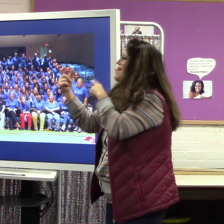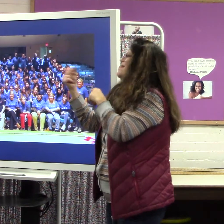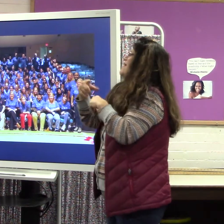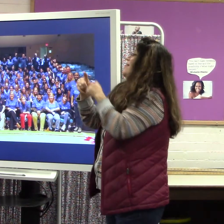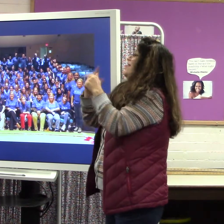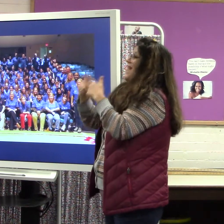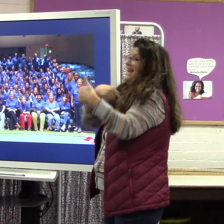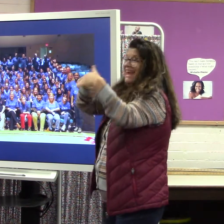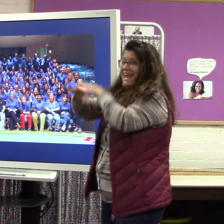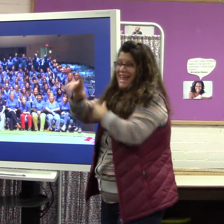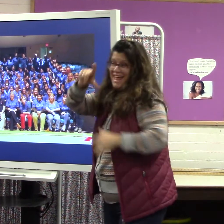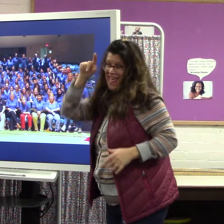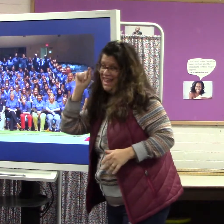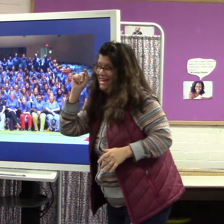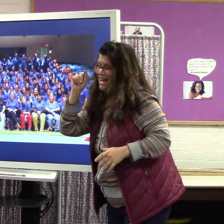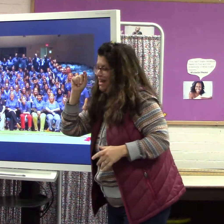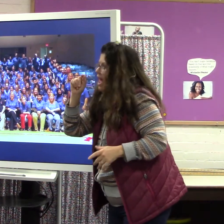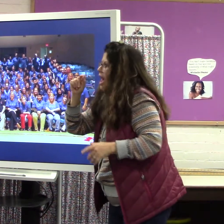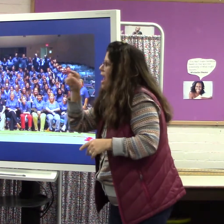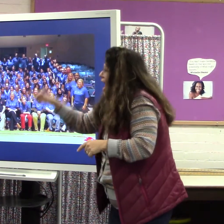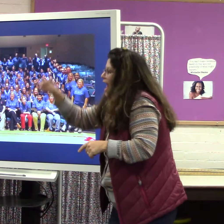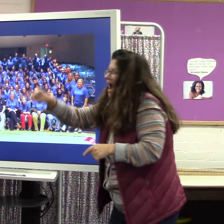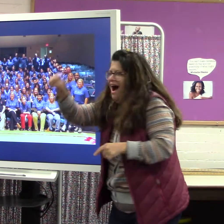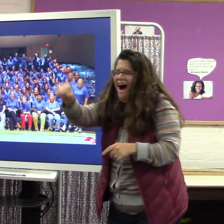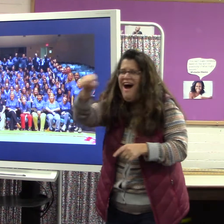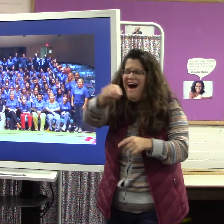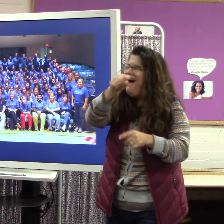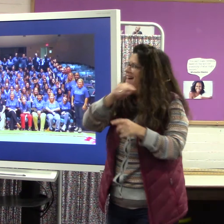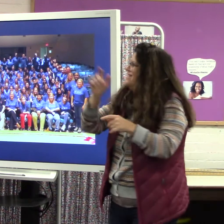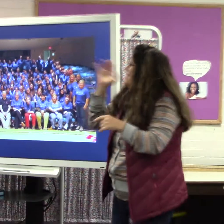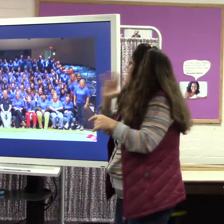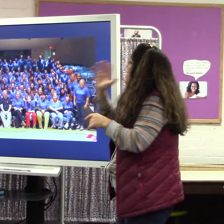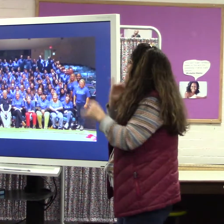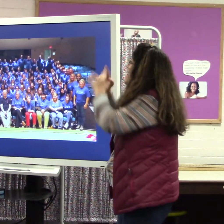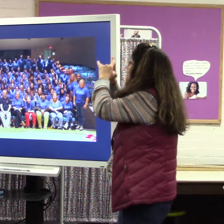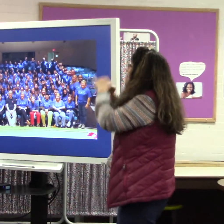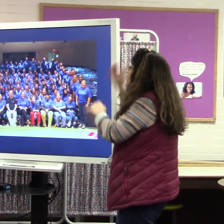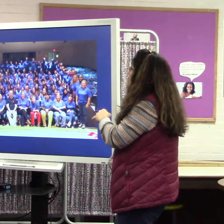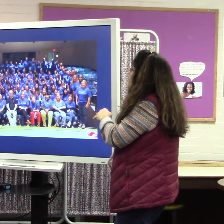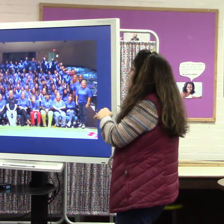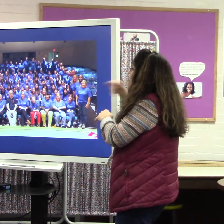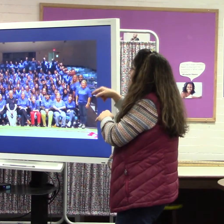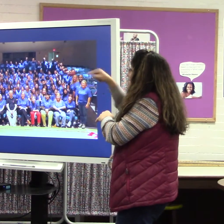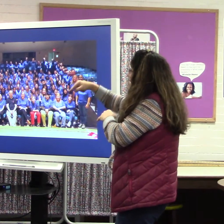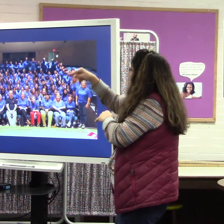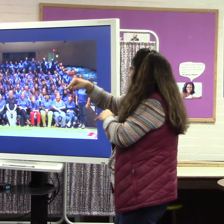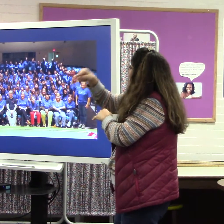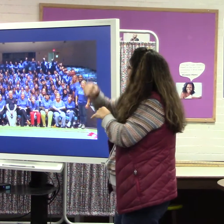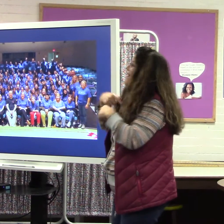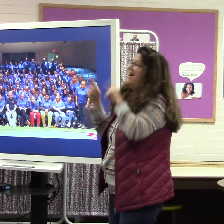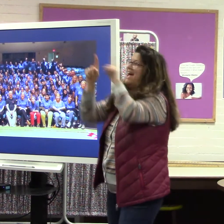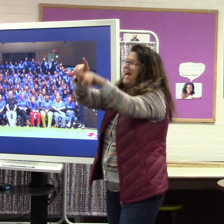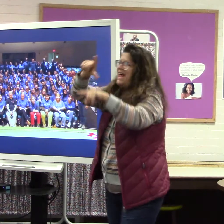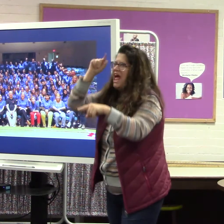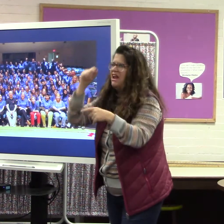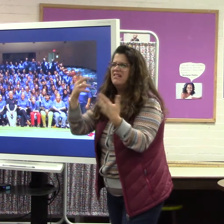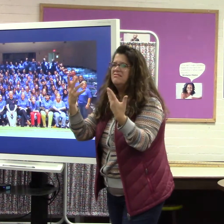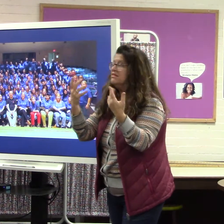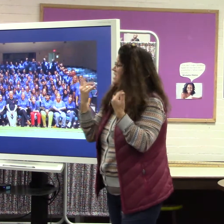because that's how it worked back in those days. And then when I went into college, I was like, oh my God, here you all are. This is like all the people that I met from camp. So